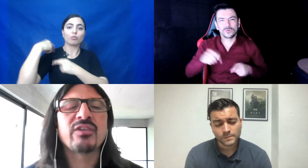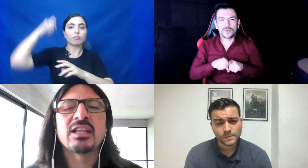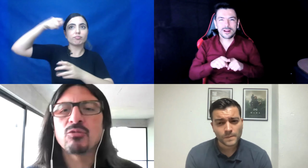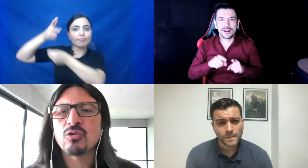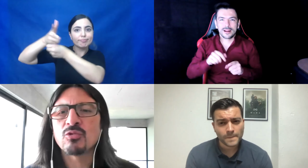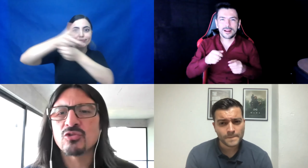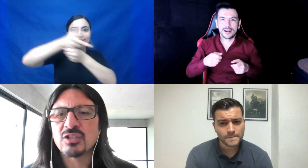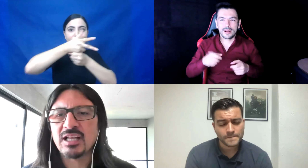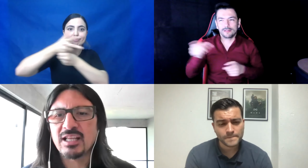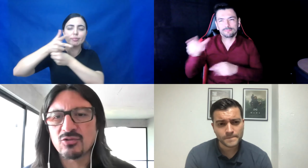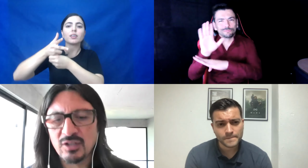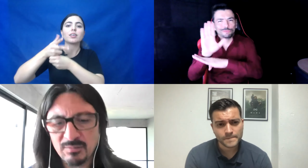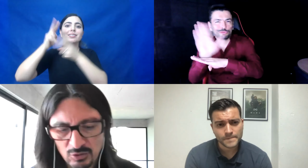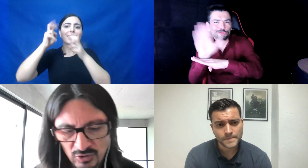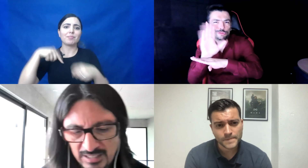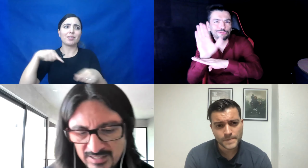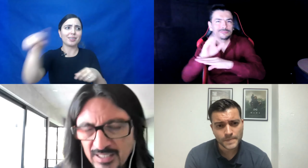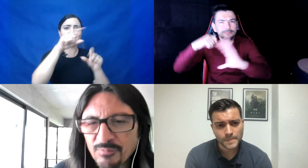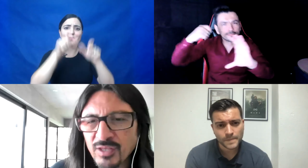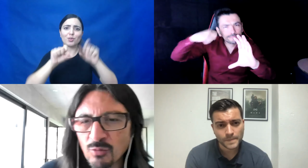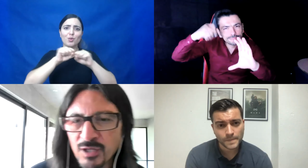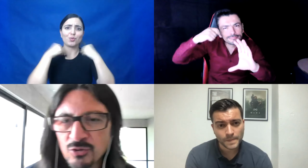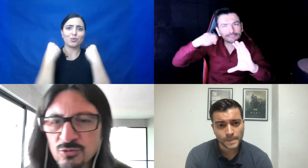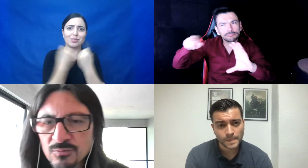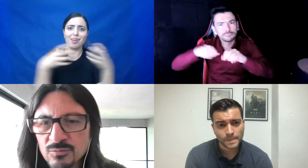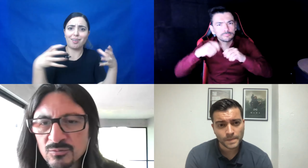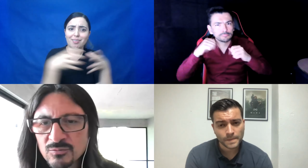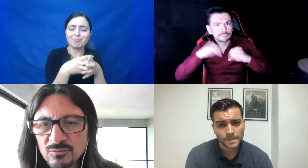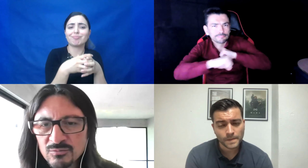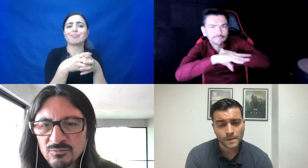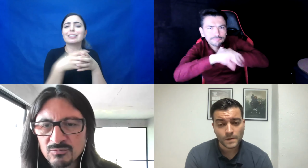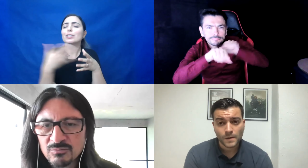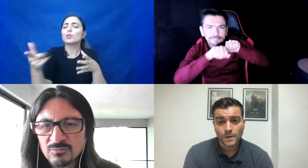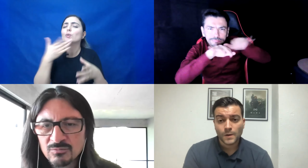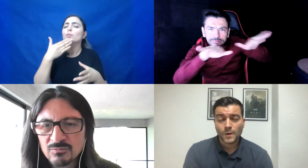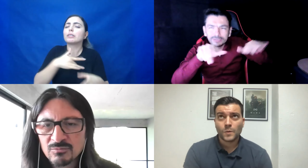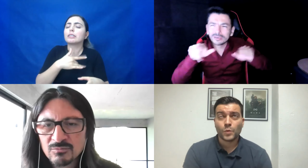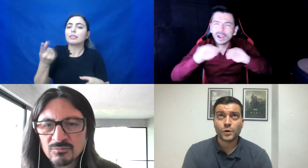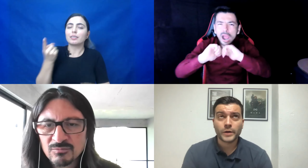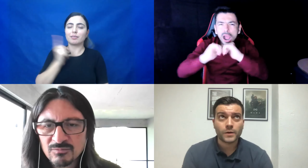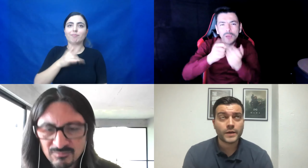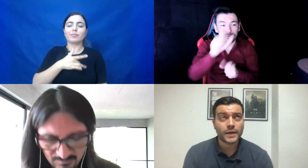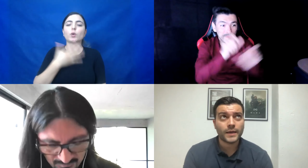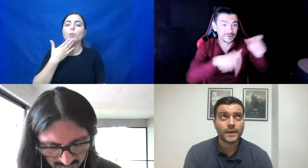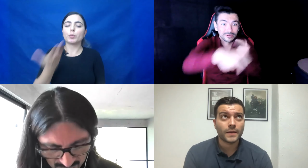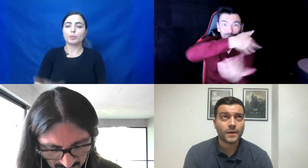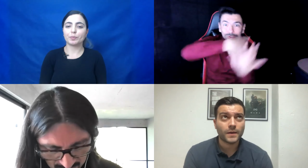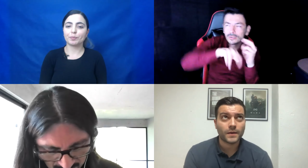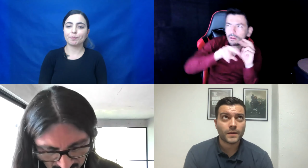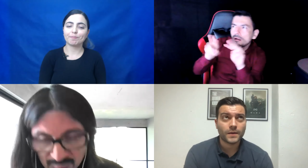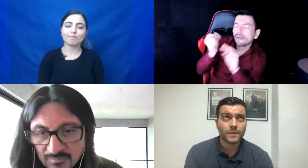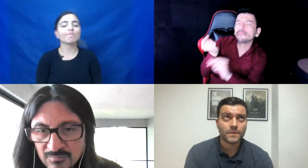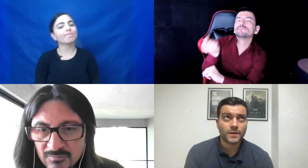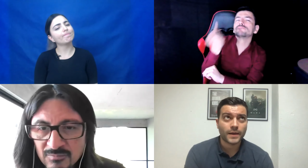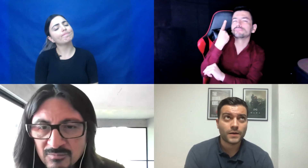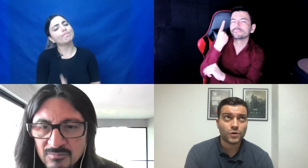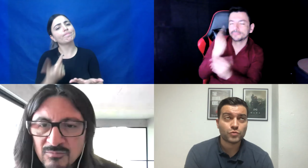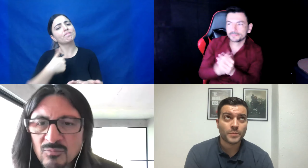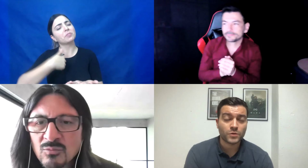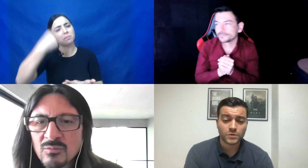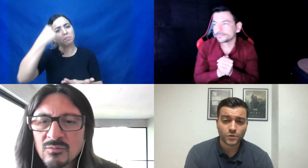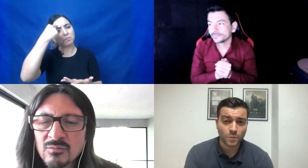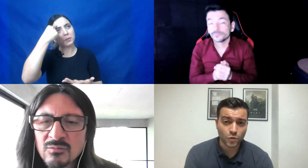So as a filmmaker, when we try to face some of these challenges that society poses, what's your